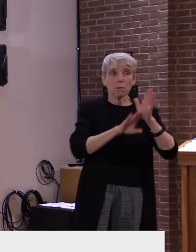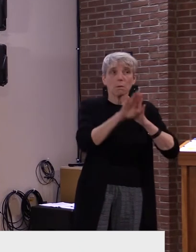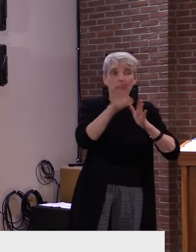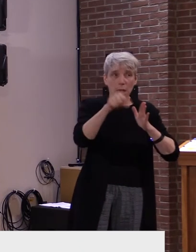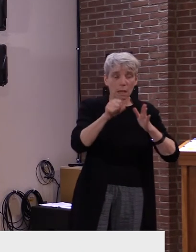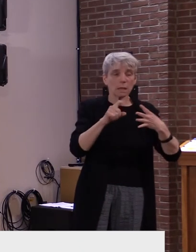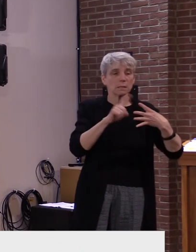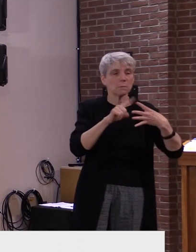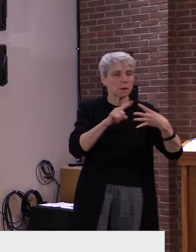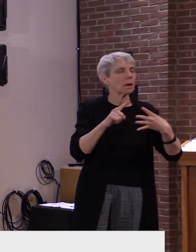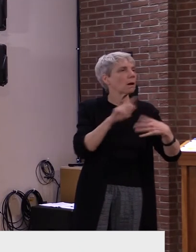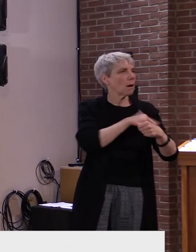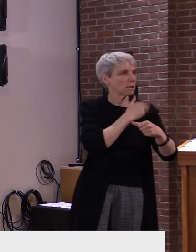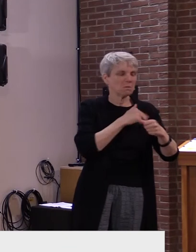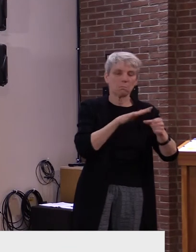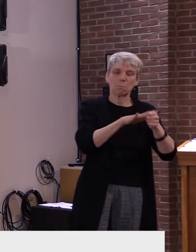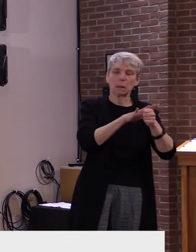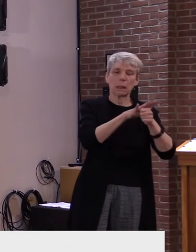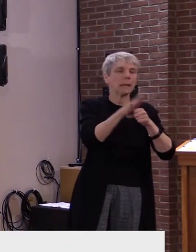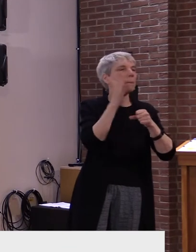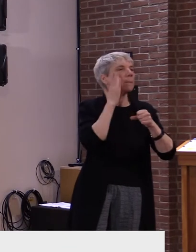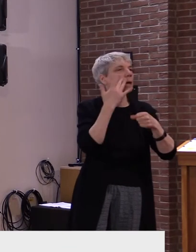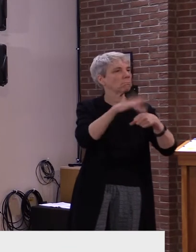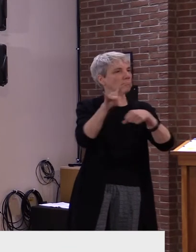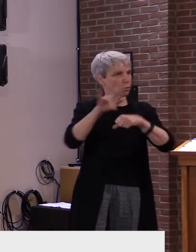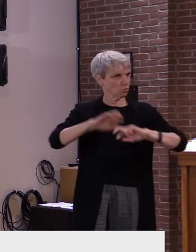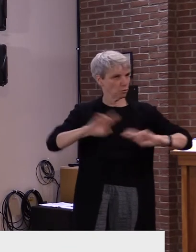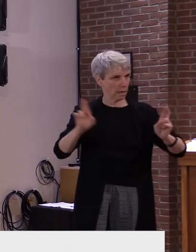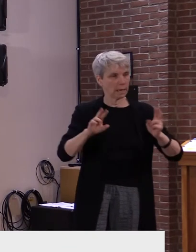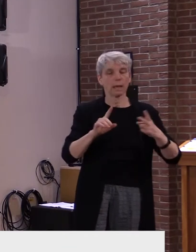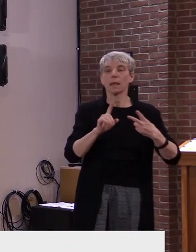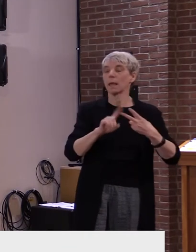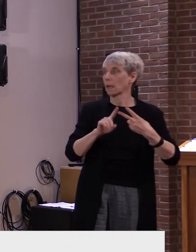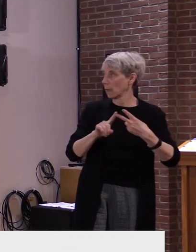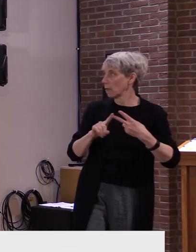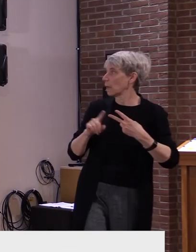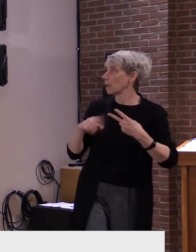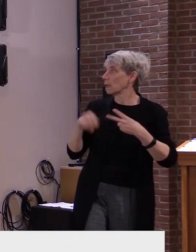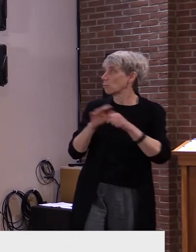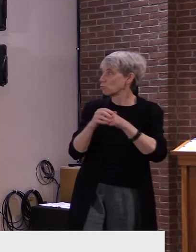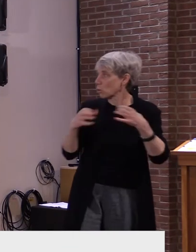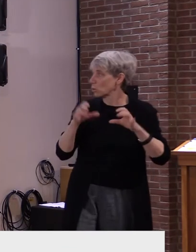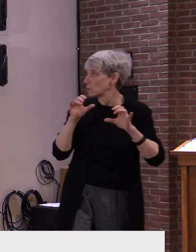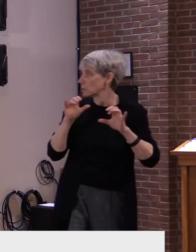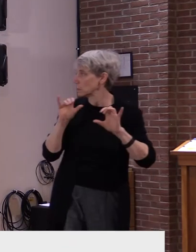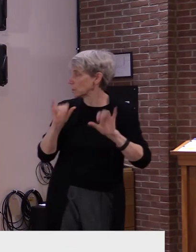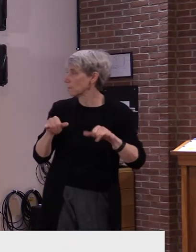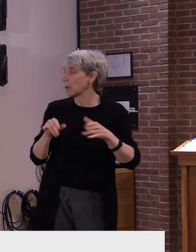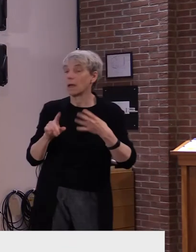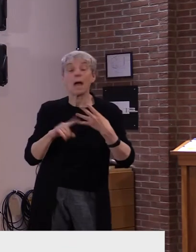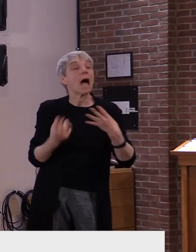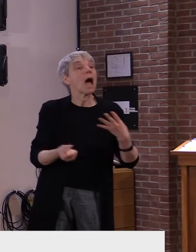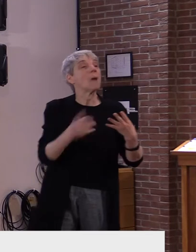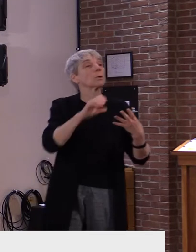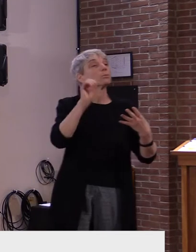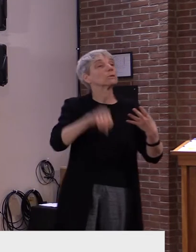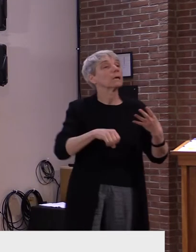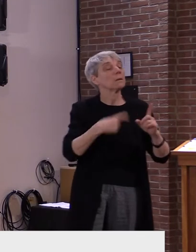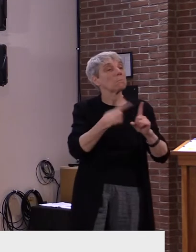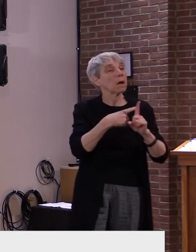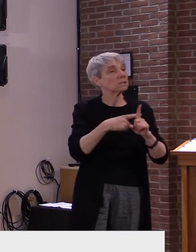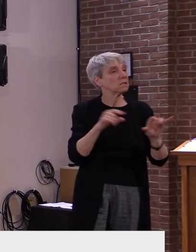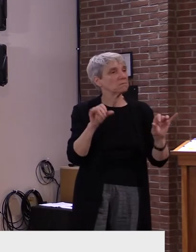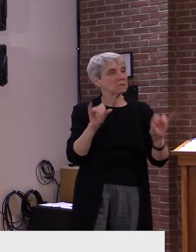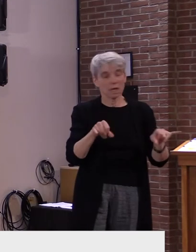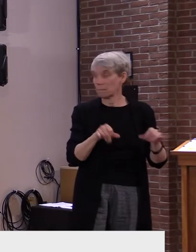syndromic surveillance remains low the two things that are ticking up our positivity rate and our growth rate and we're obviously keeping a close eye on both of